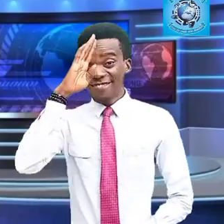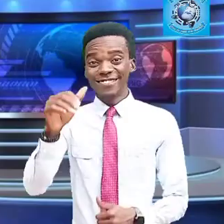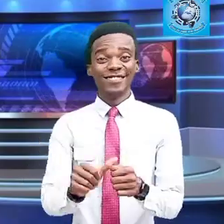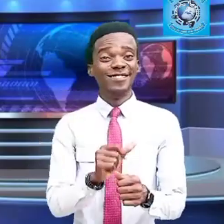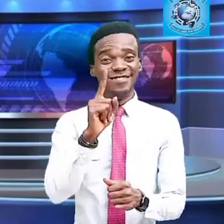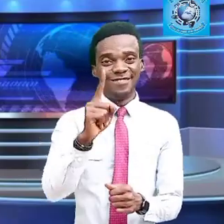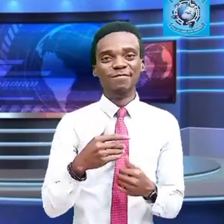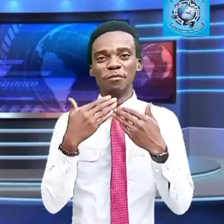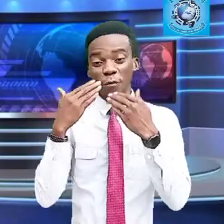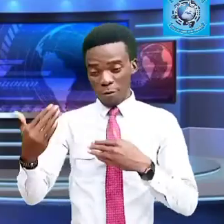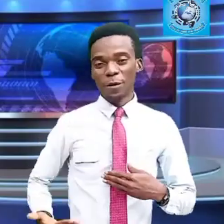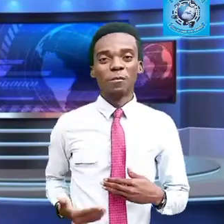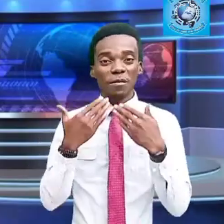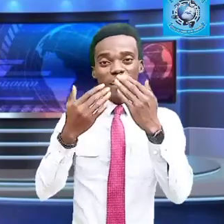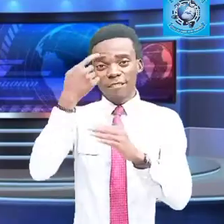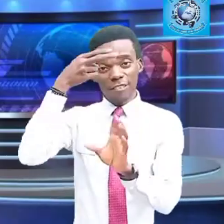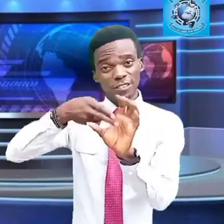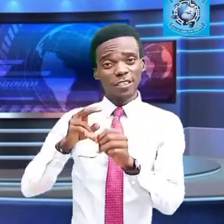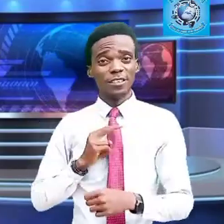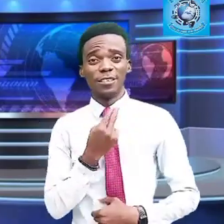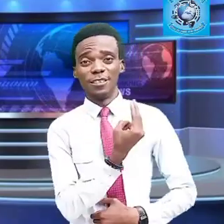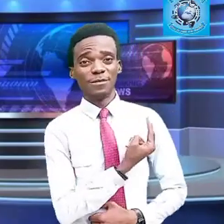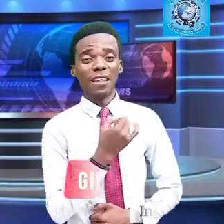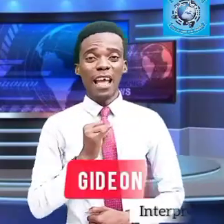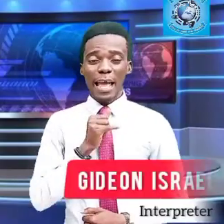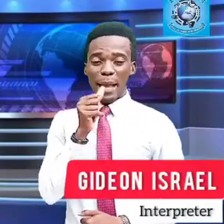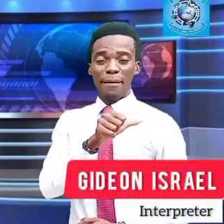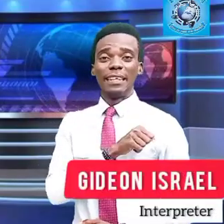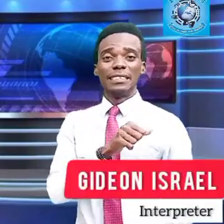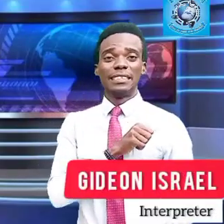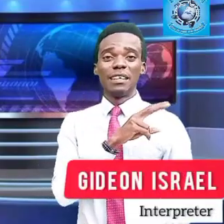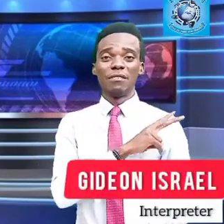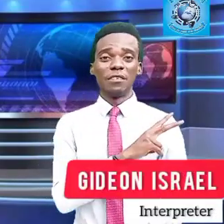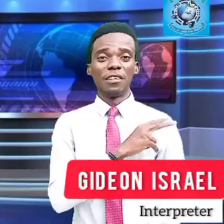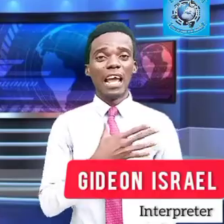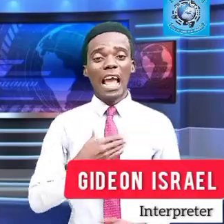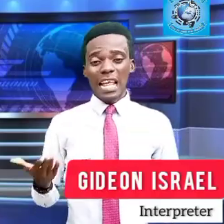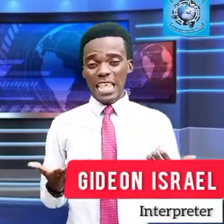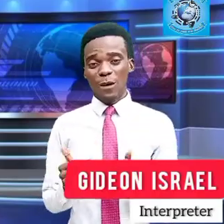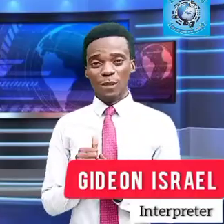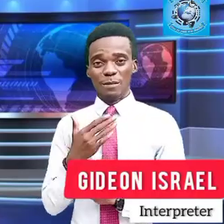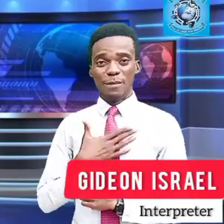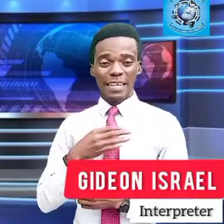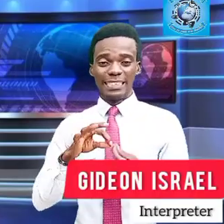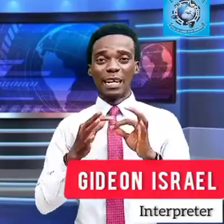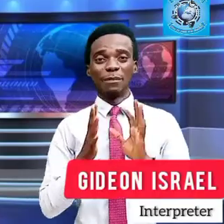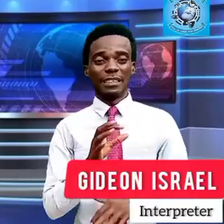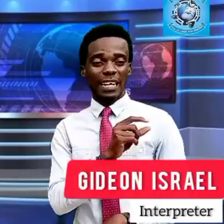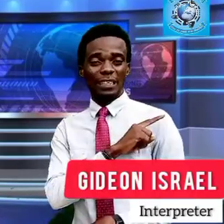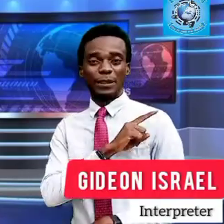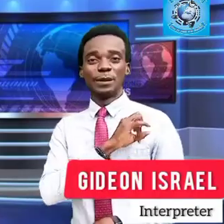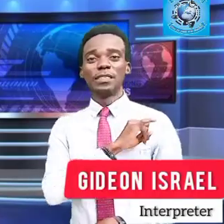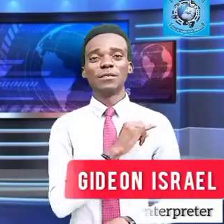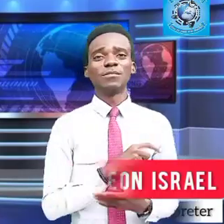Hello everyone, welcome and thank you for joining us. I am Alatishe Victoria and here with me is my interpreter Gideon